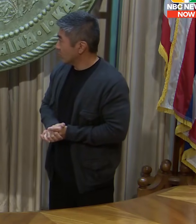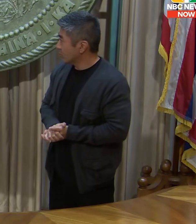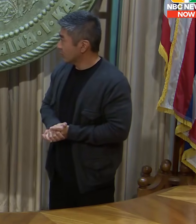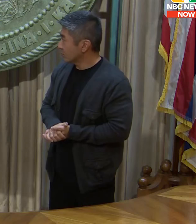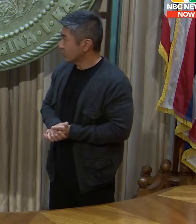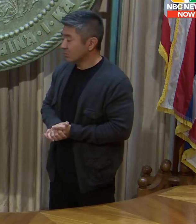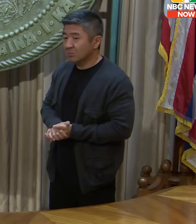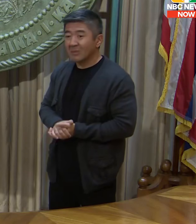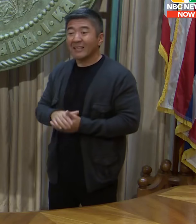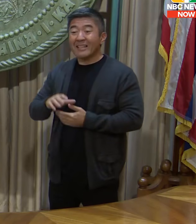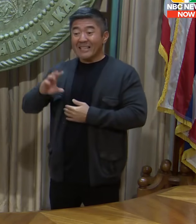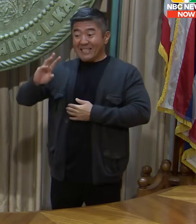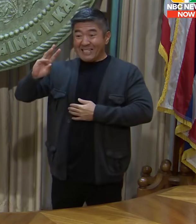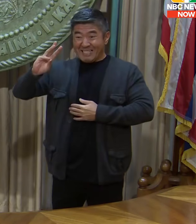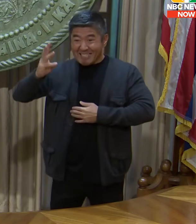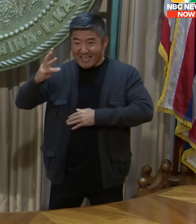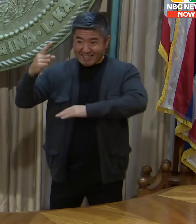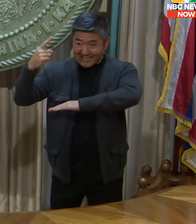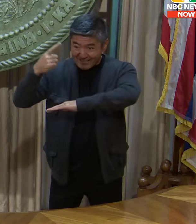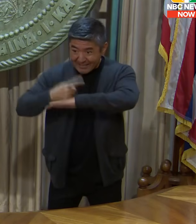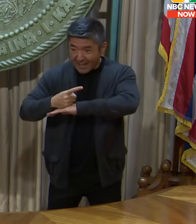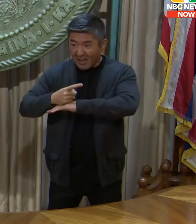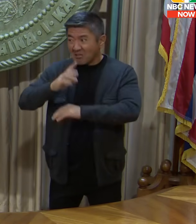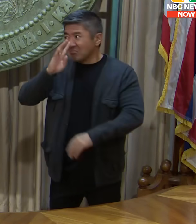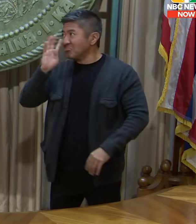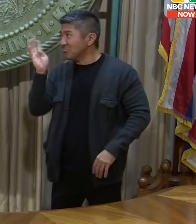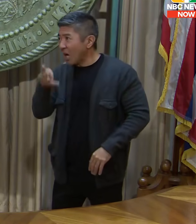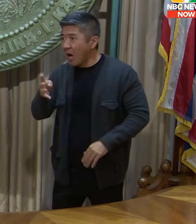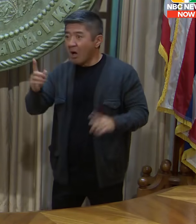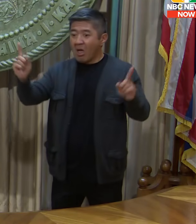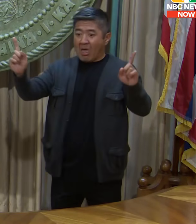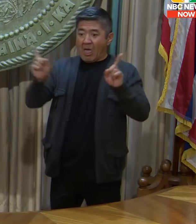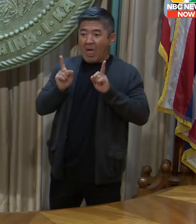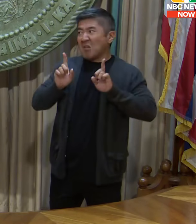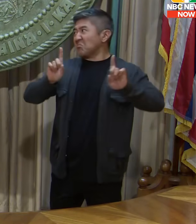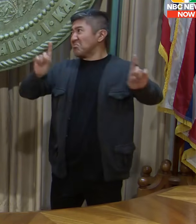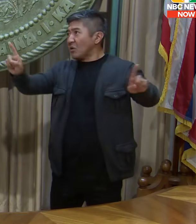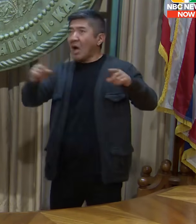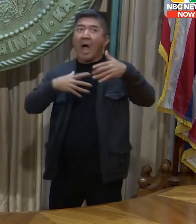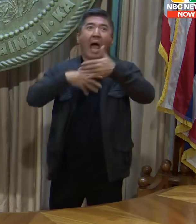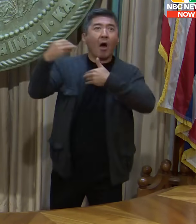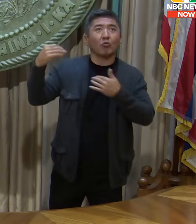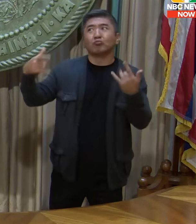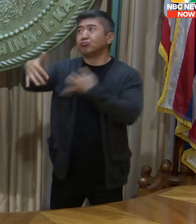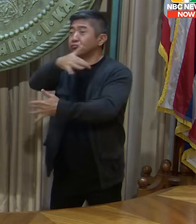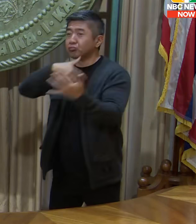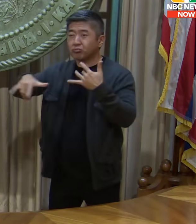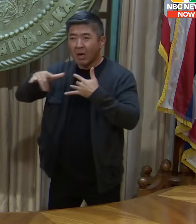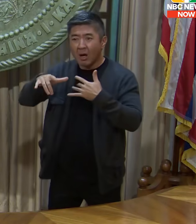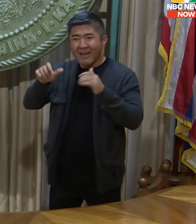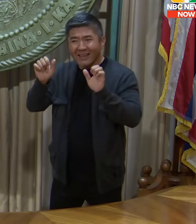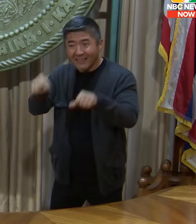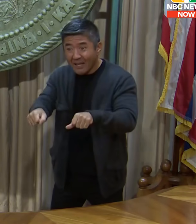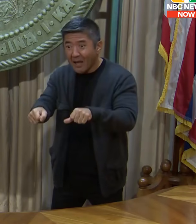And then on the 6th day, if we continue to avoid good advice from the governor, you could see